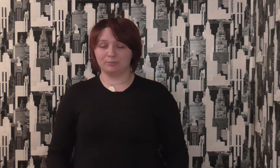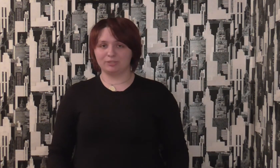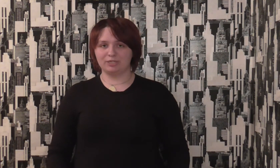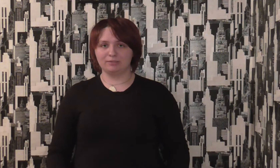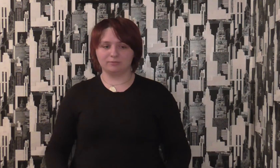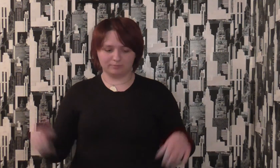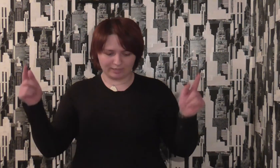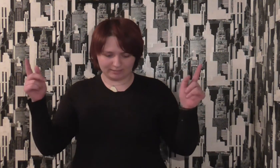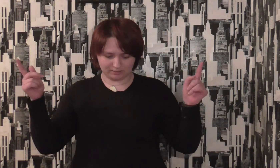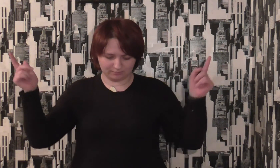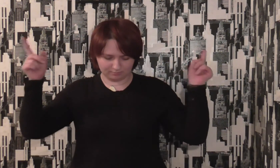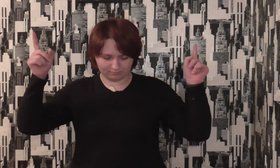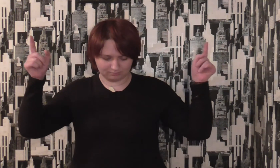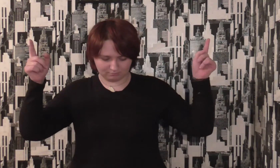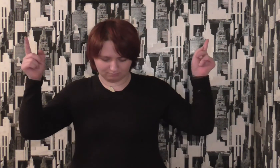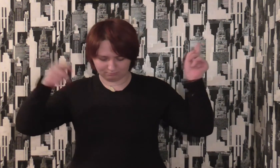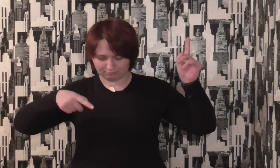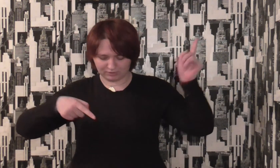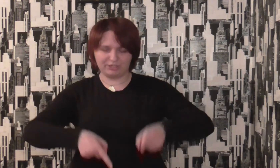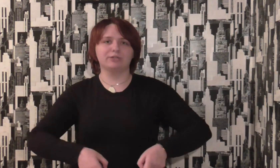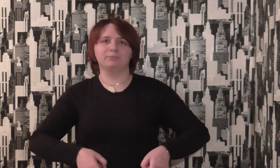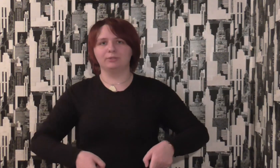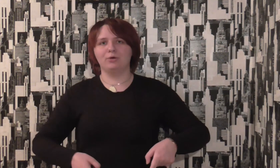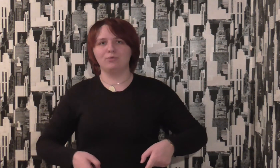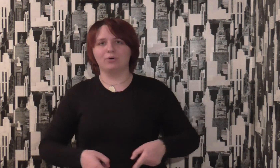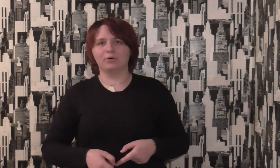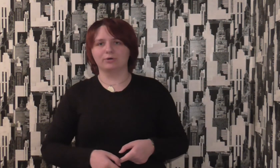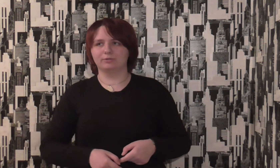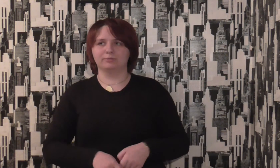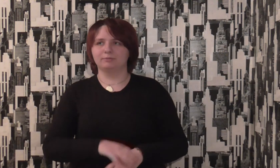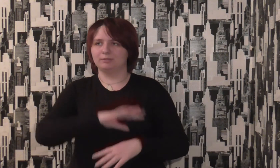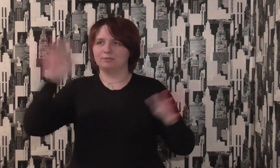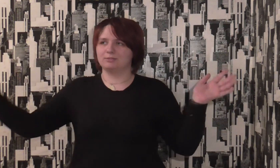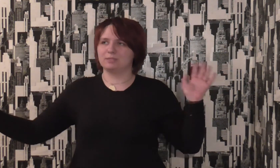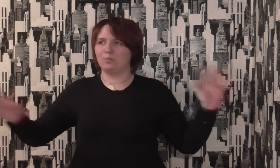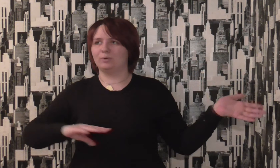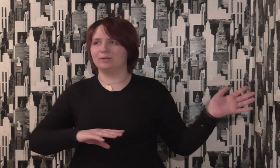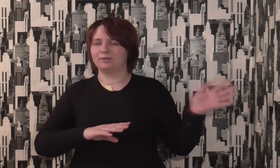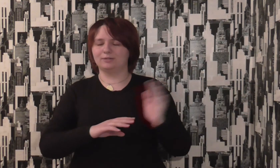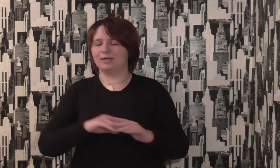to my channel right here below or somewhere, I